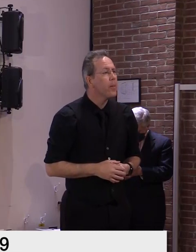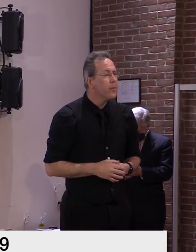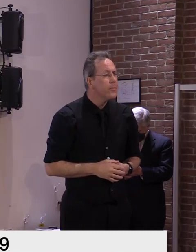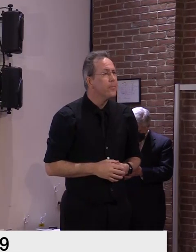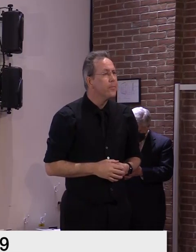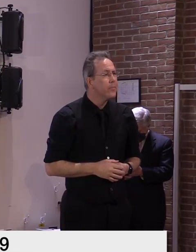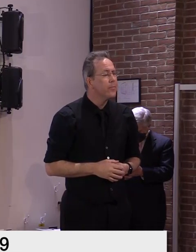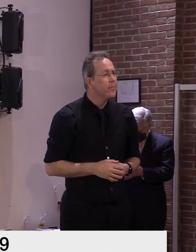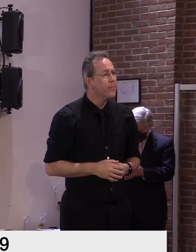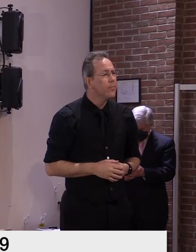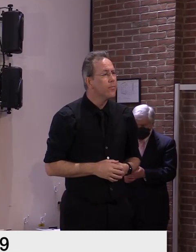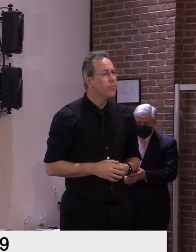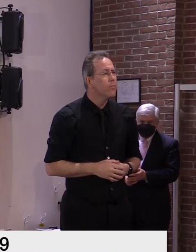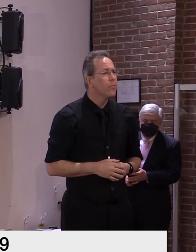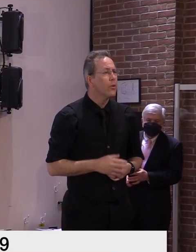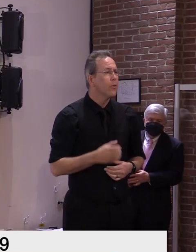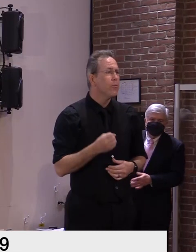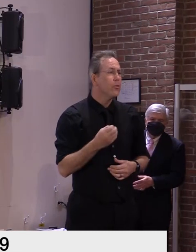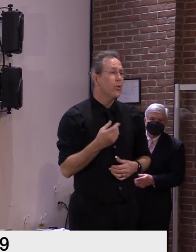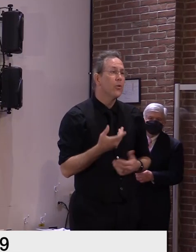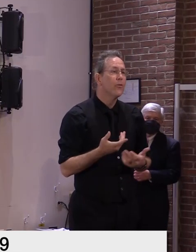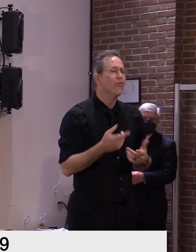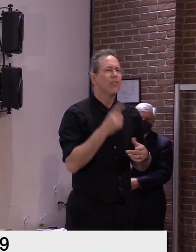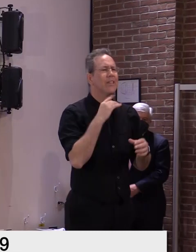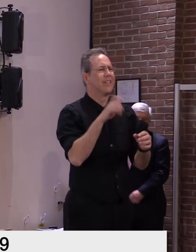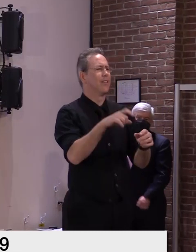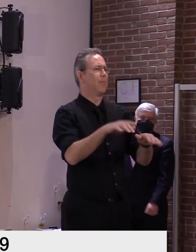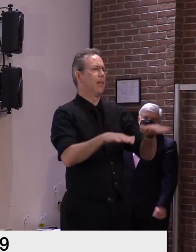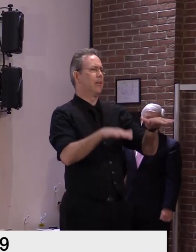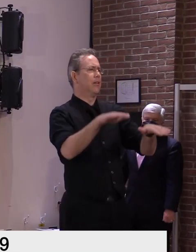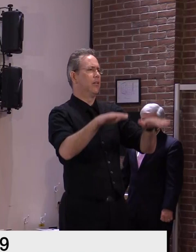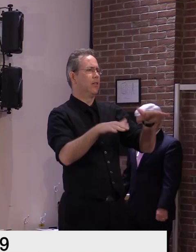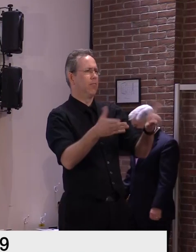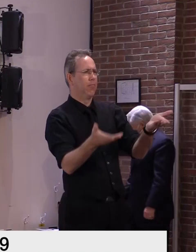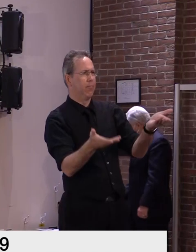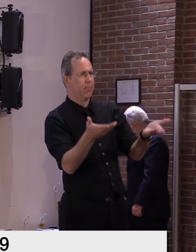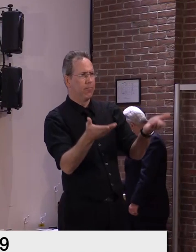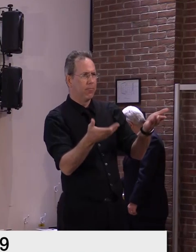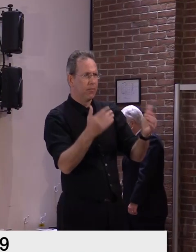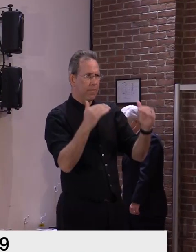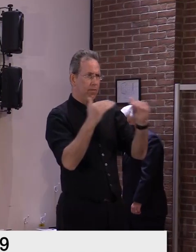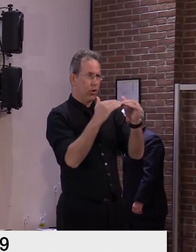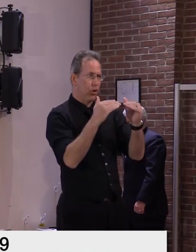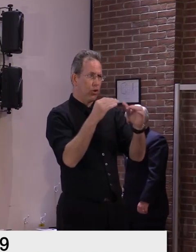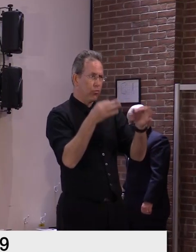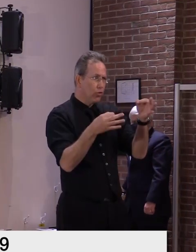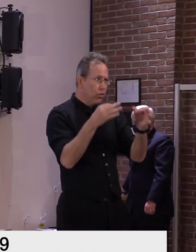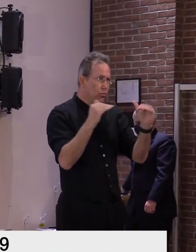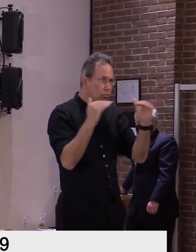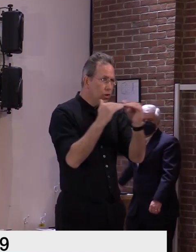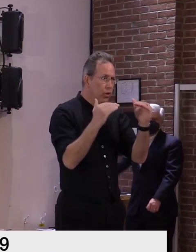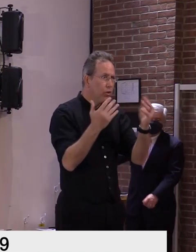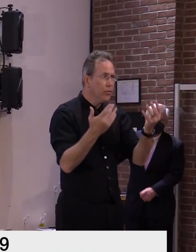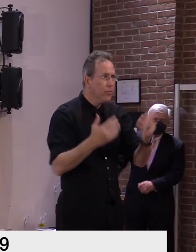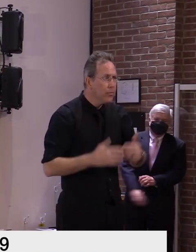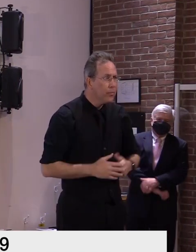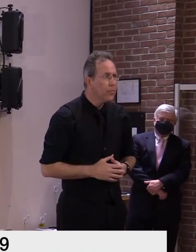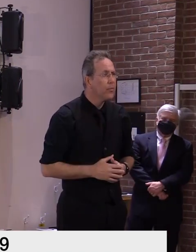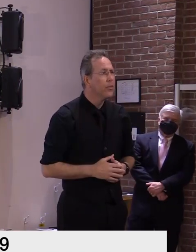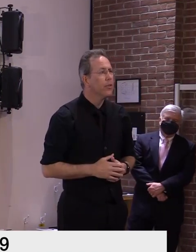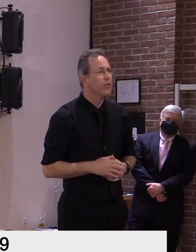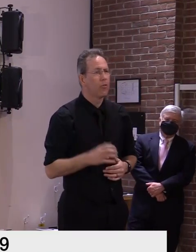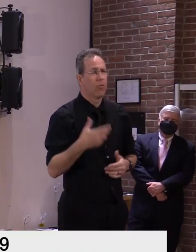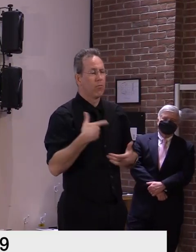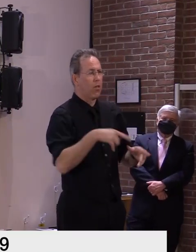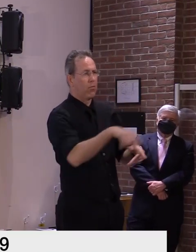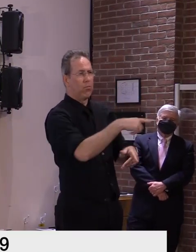So, you know, there's a balance, admittedly, and again, I think the legislature will reflect on that and